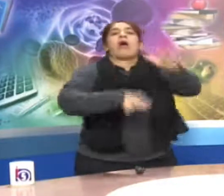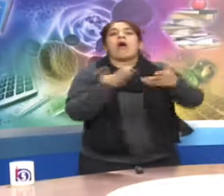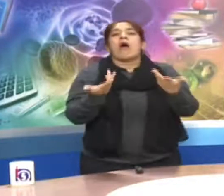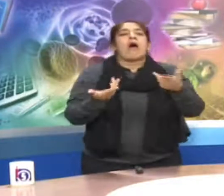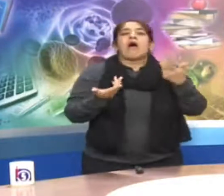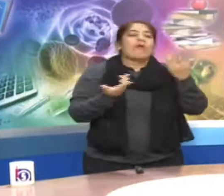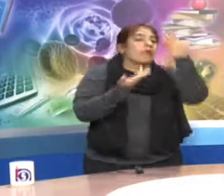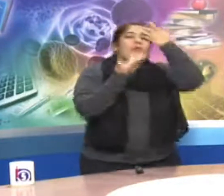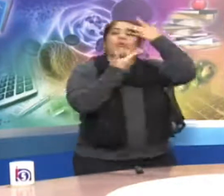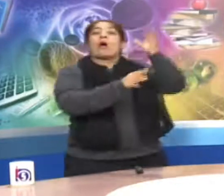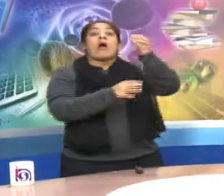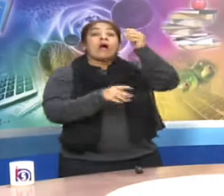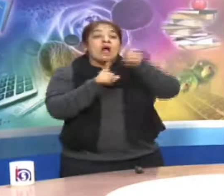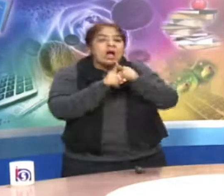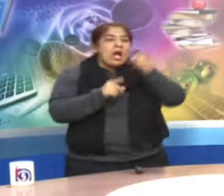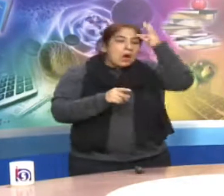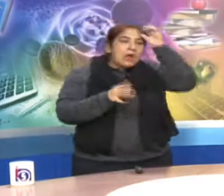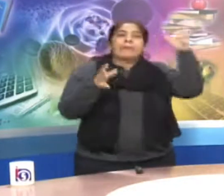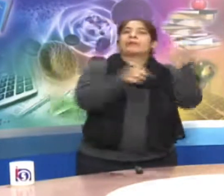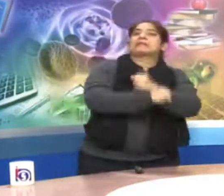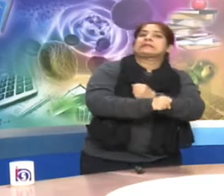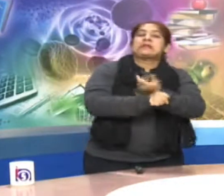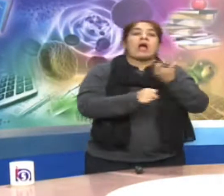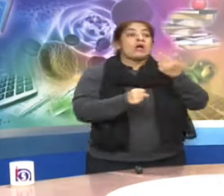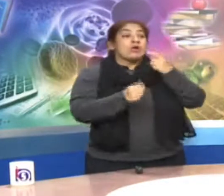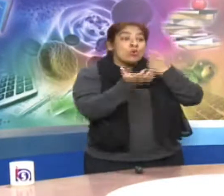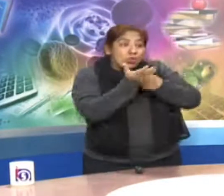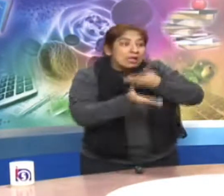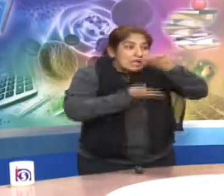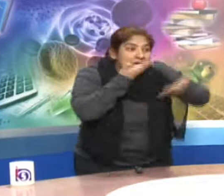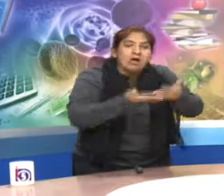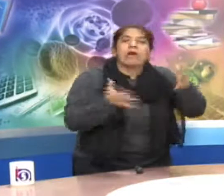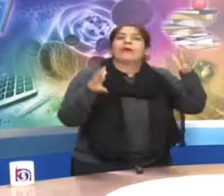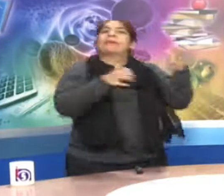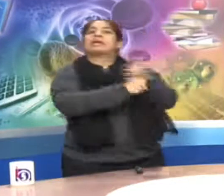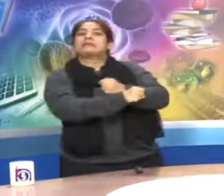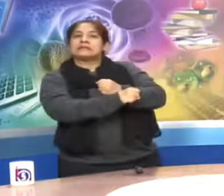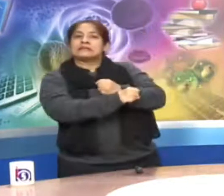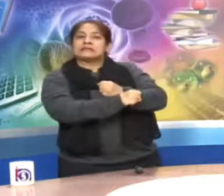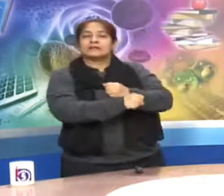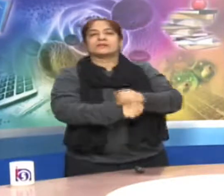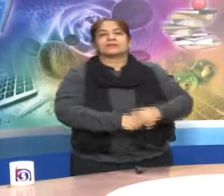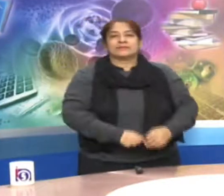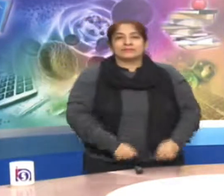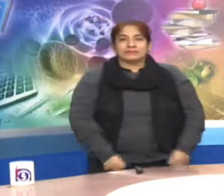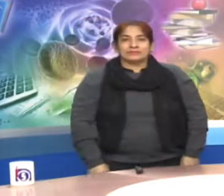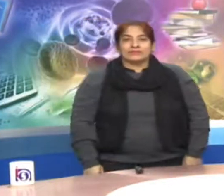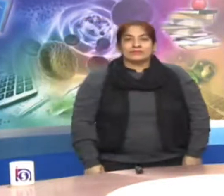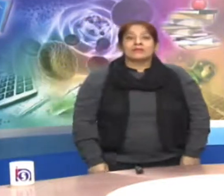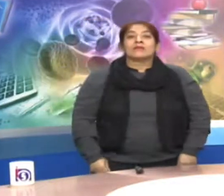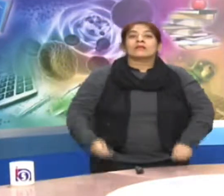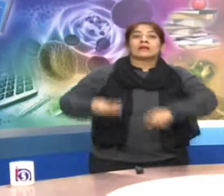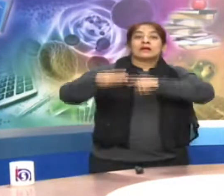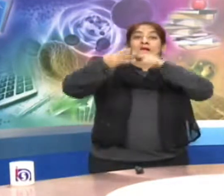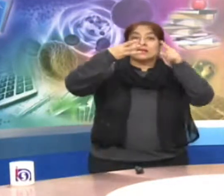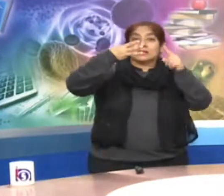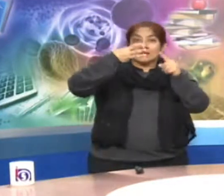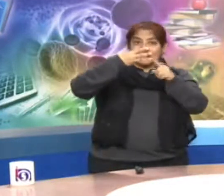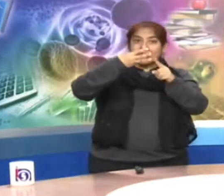awareness regarding the rights and the protection. Third